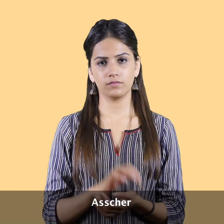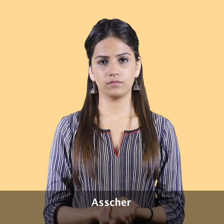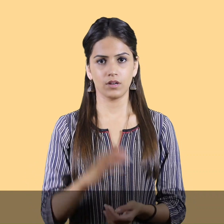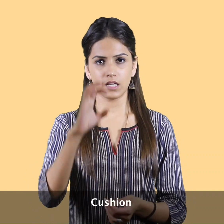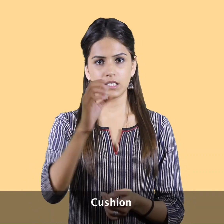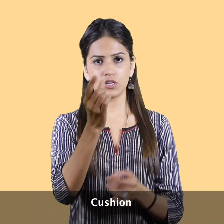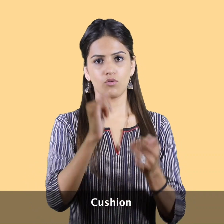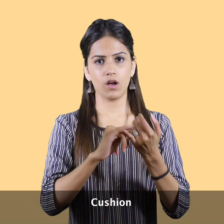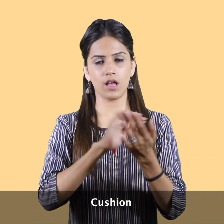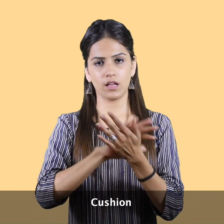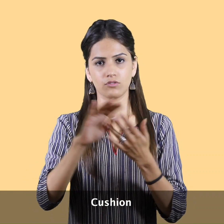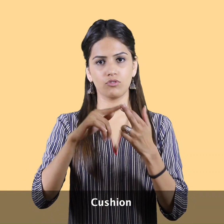cushion,